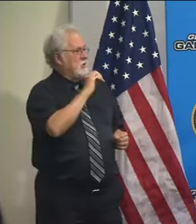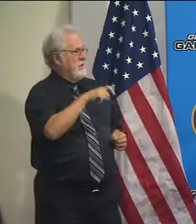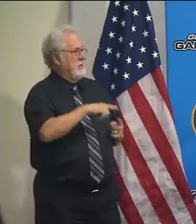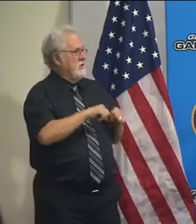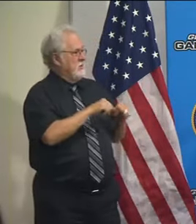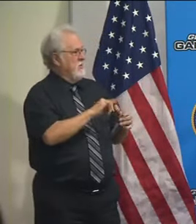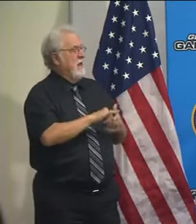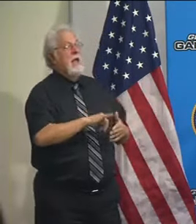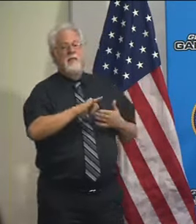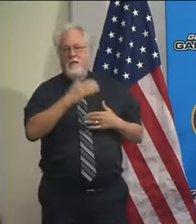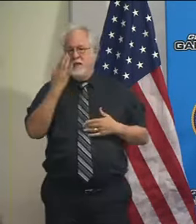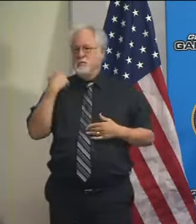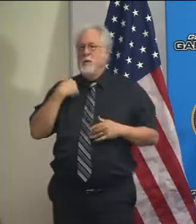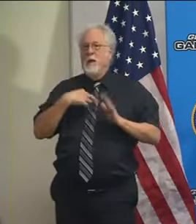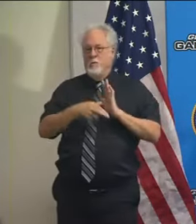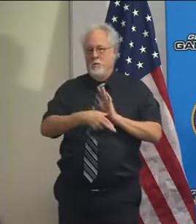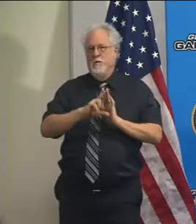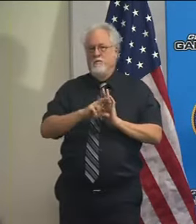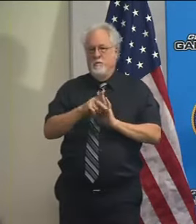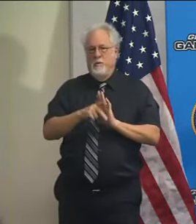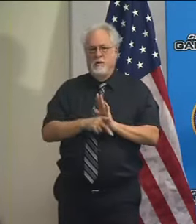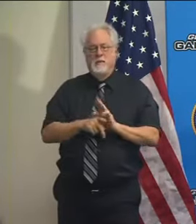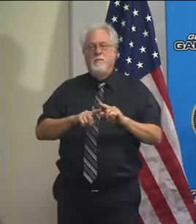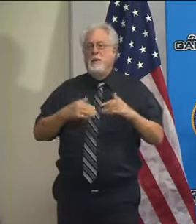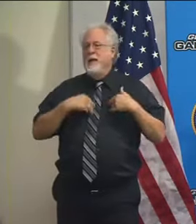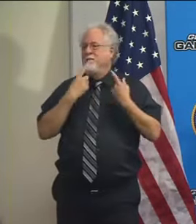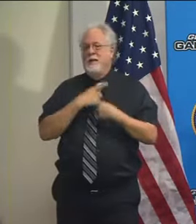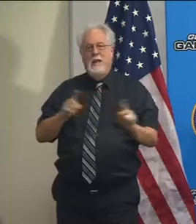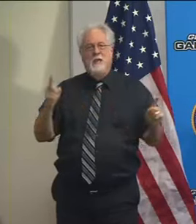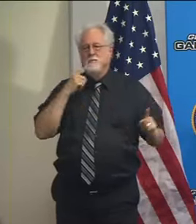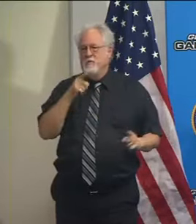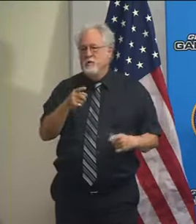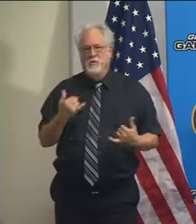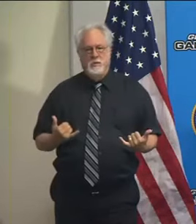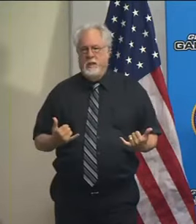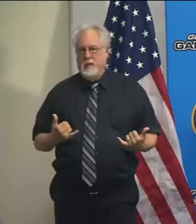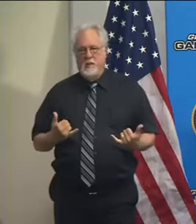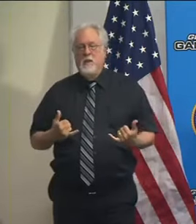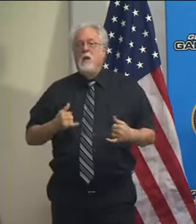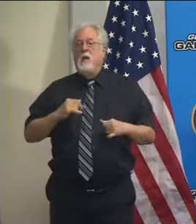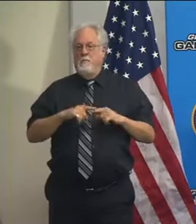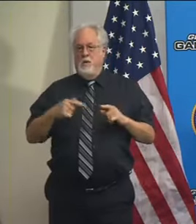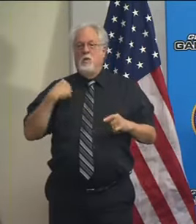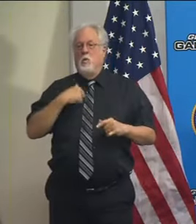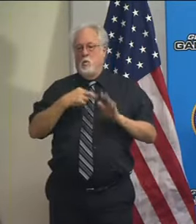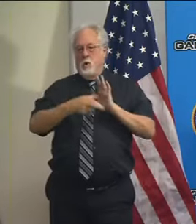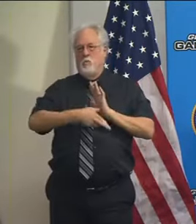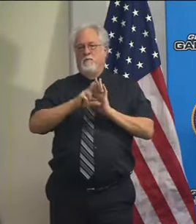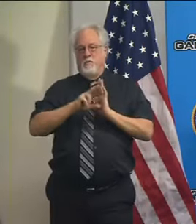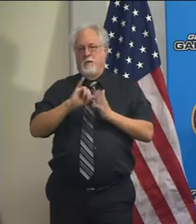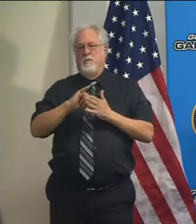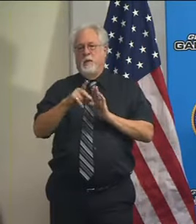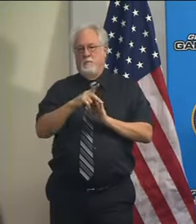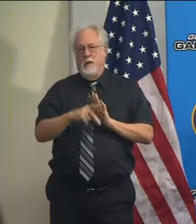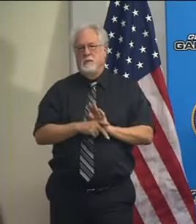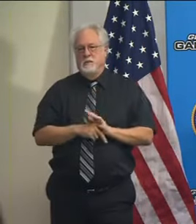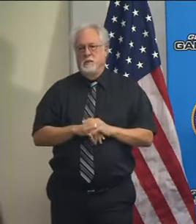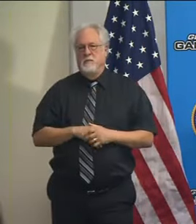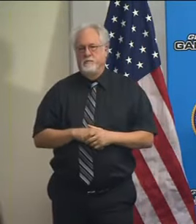Well, and that's why we're reviewing the policy. But I don't have an announcement for you today. But I know we are reviewing the policy,